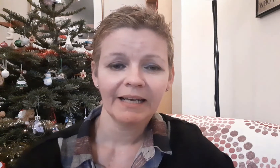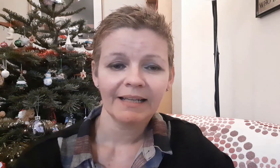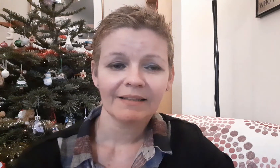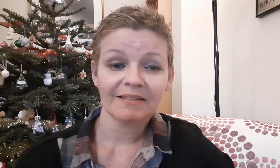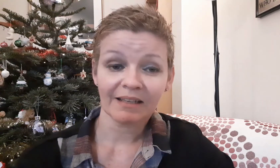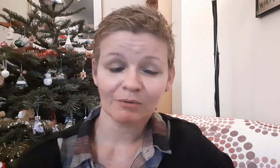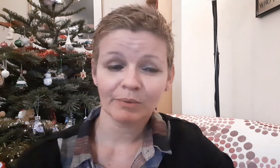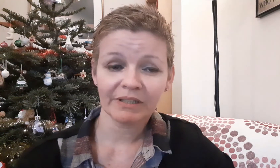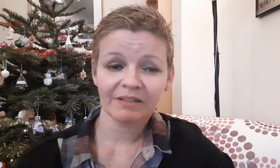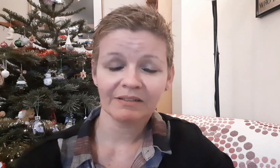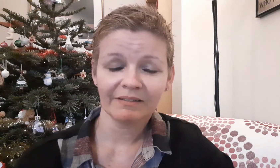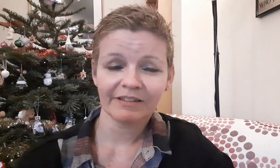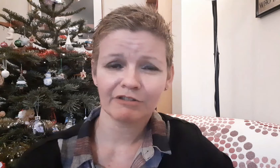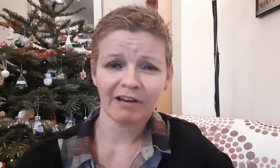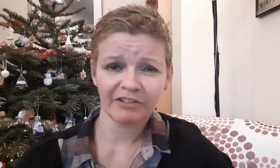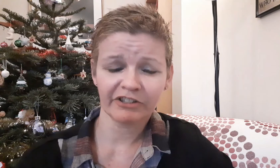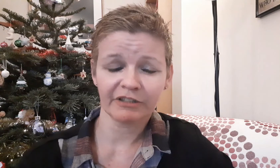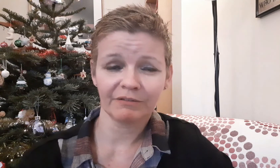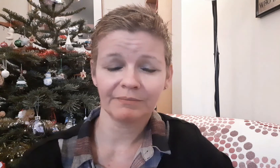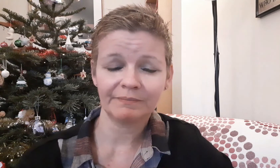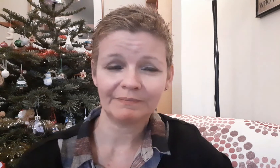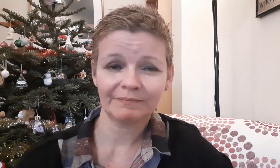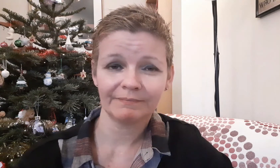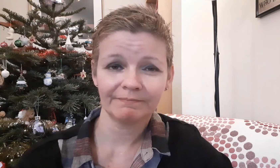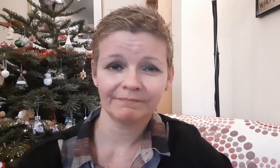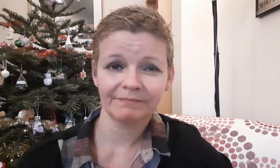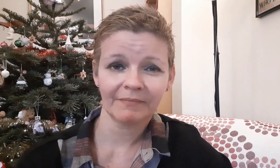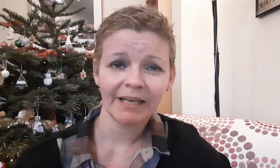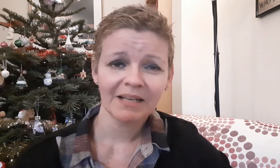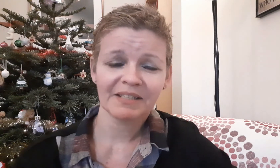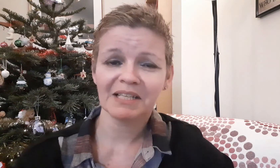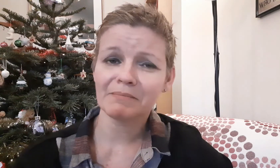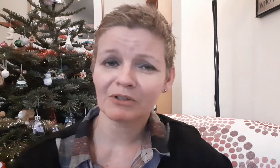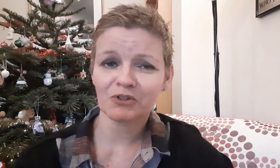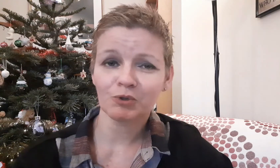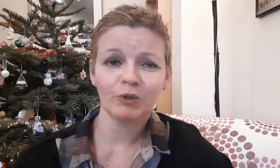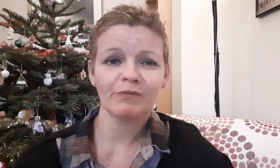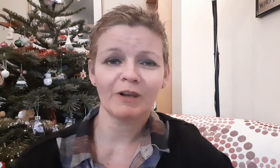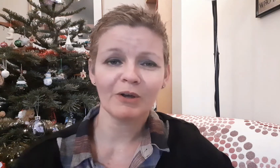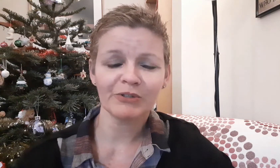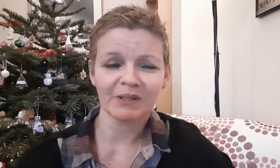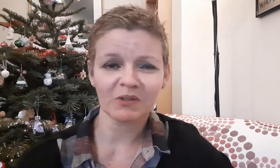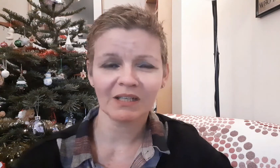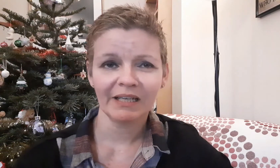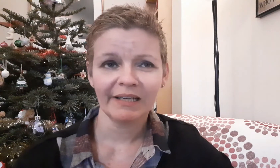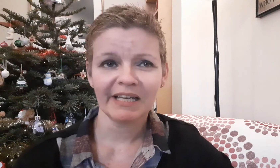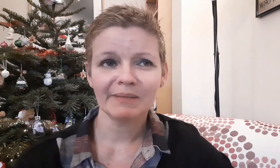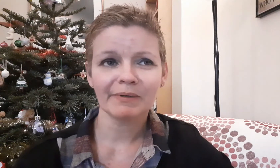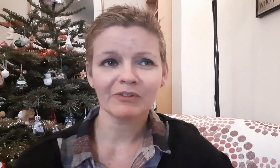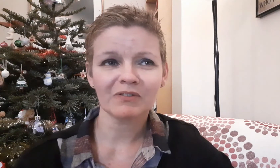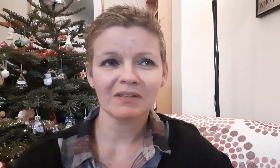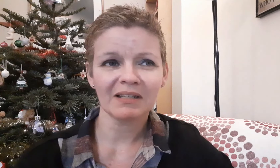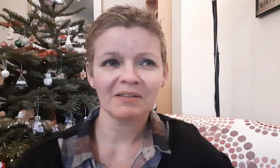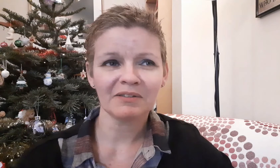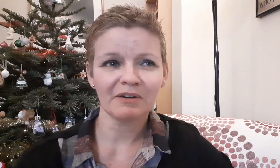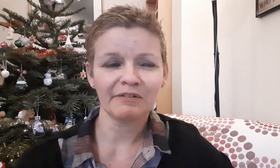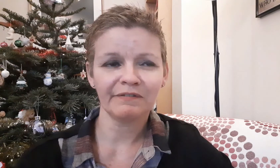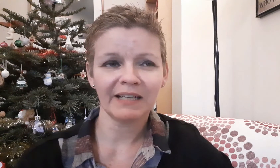The second word is gratitude. See, in amongst all of the losses, in amongst the sense of a lack